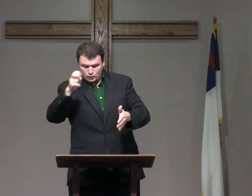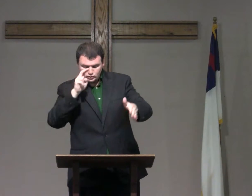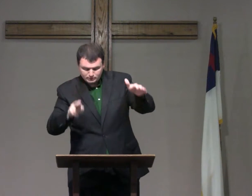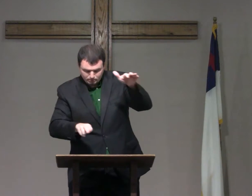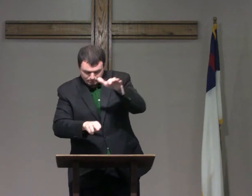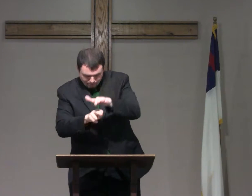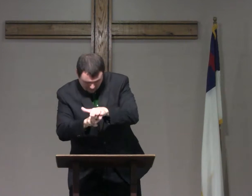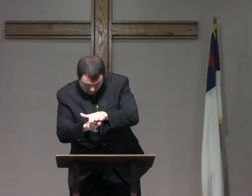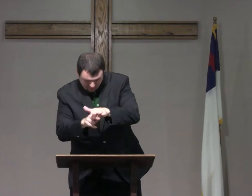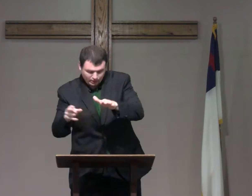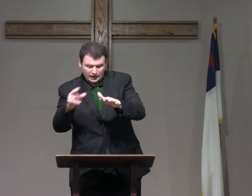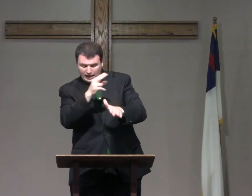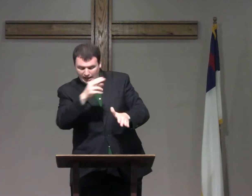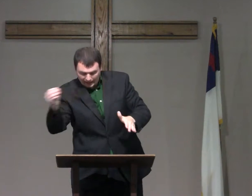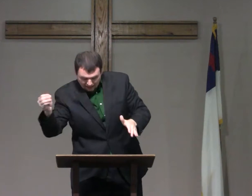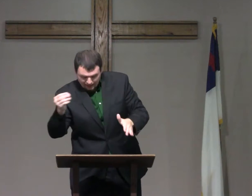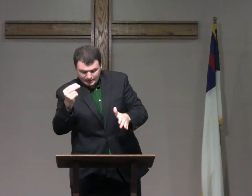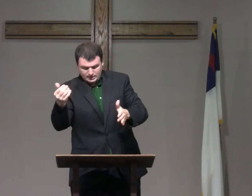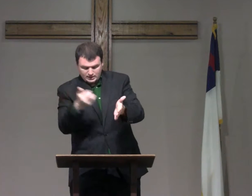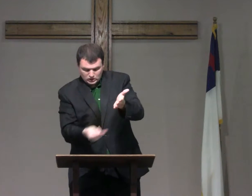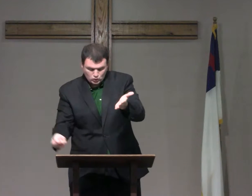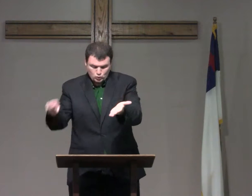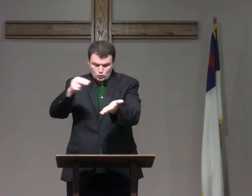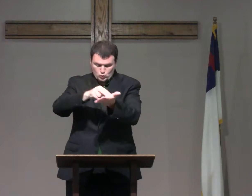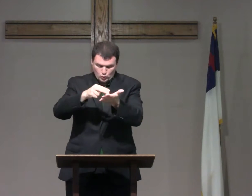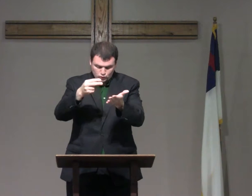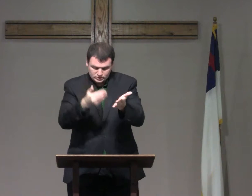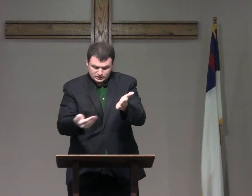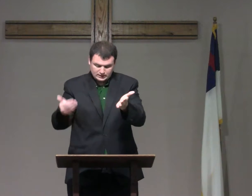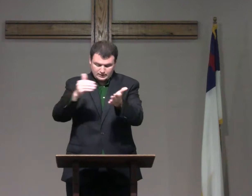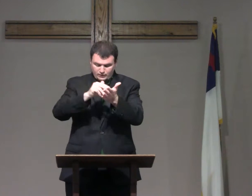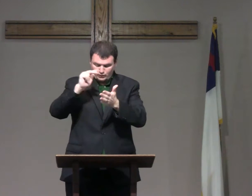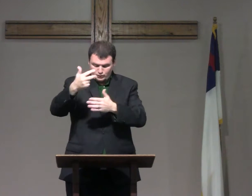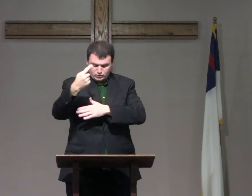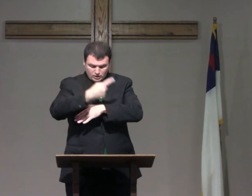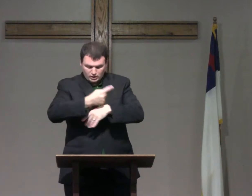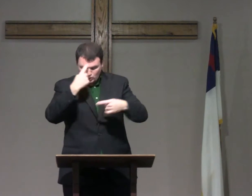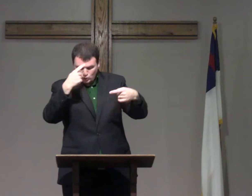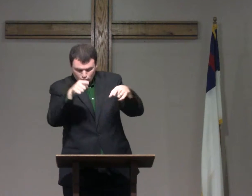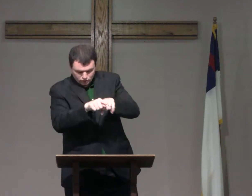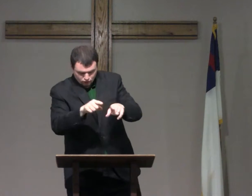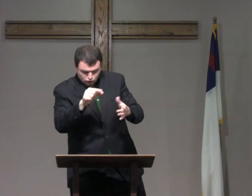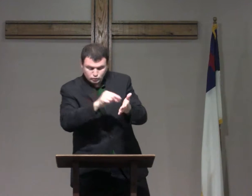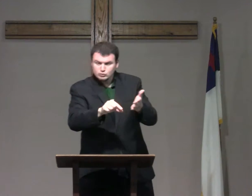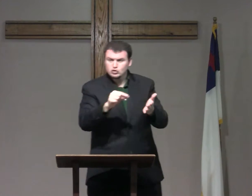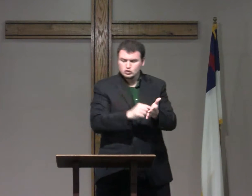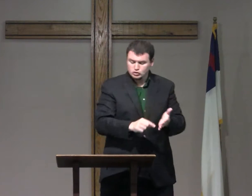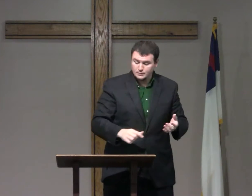buried, and that he rose again the third day according to the Scriptures.